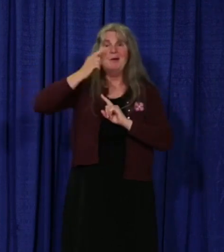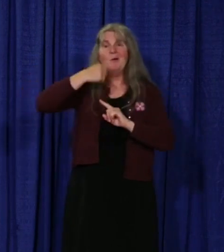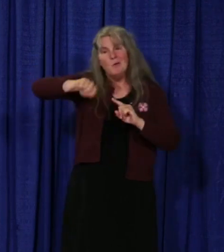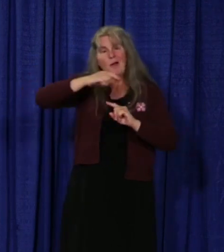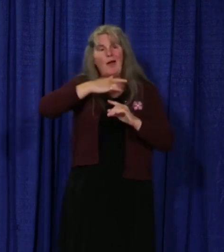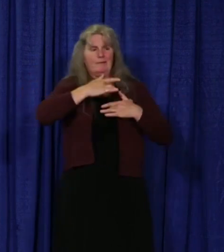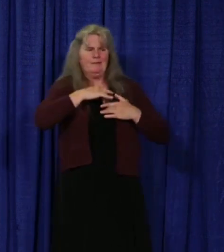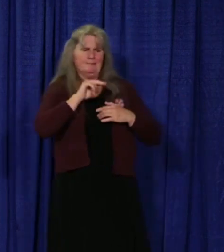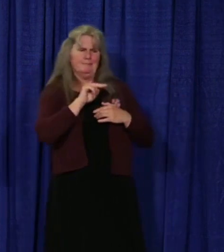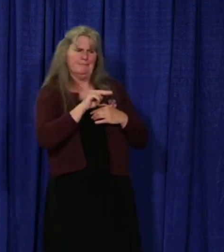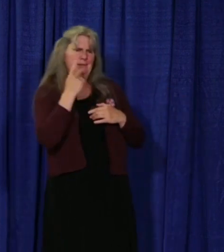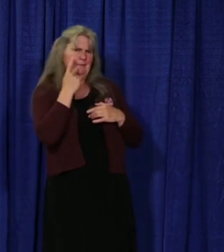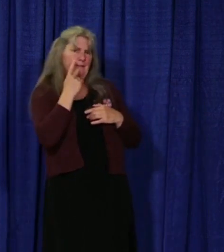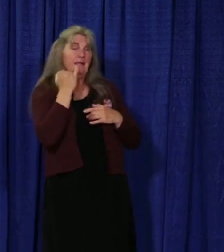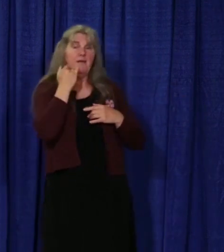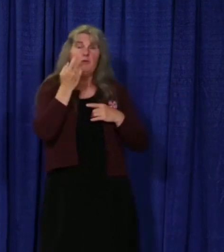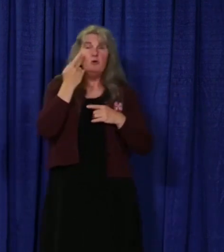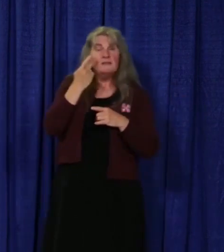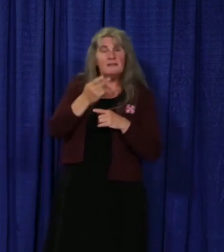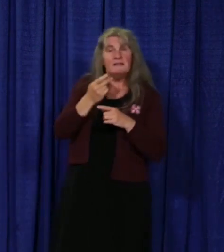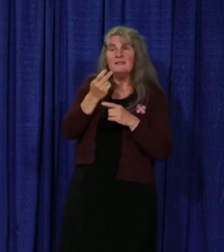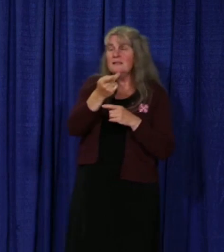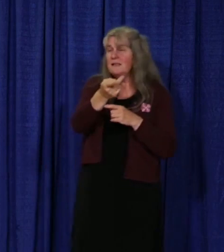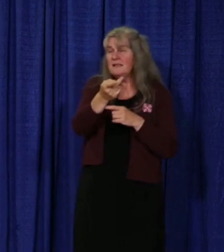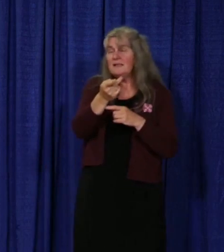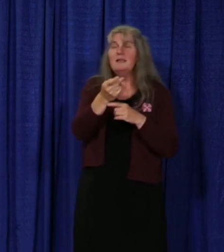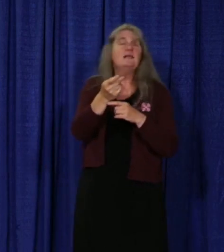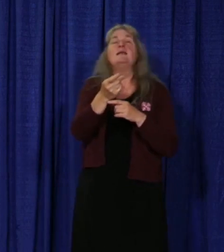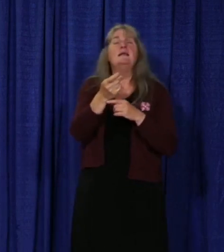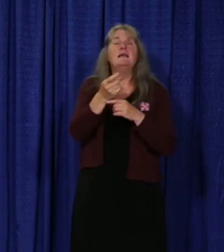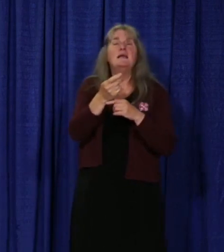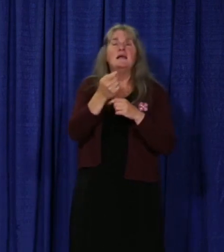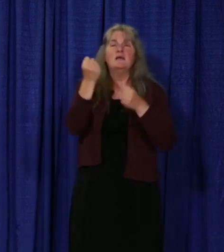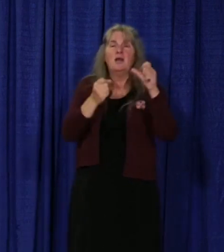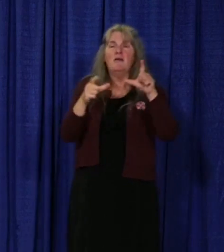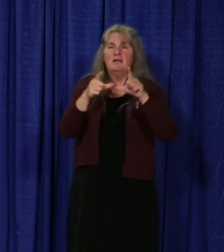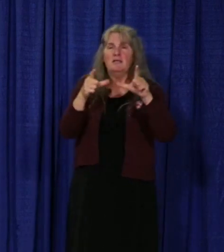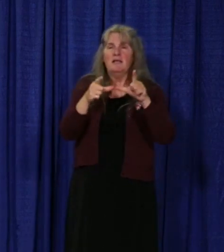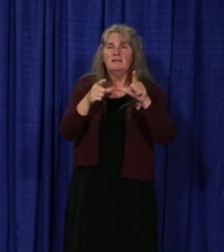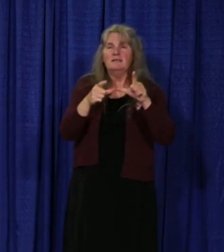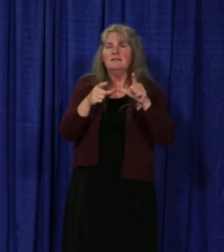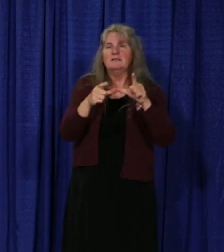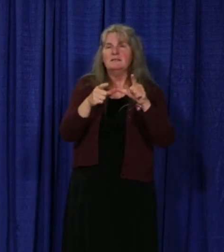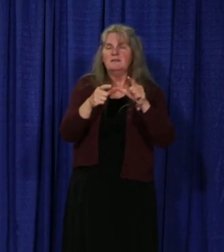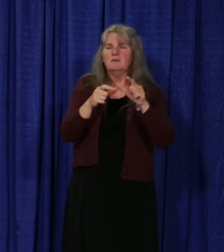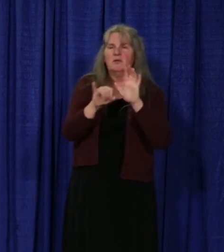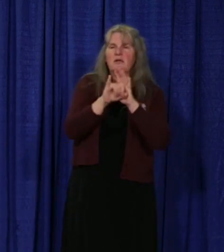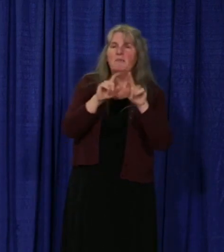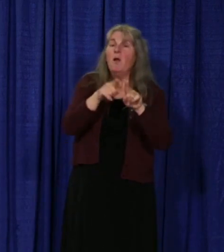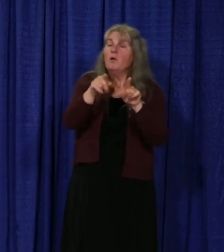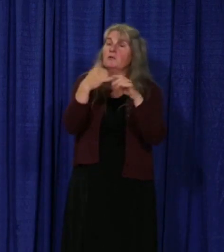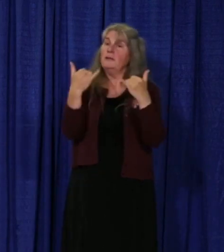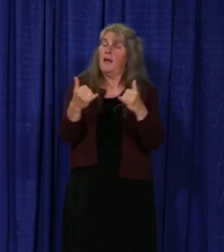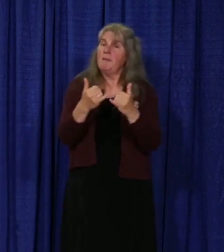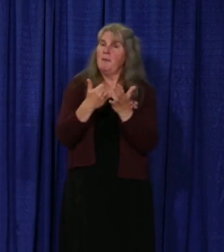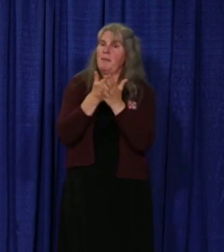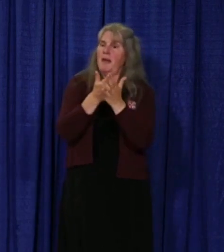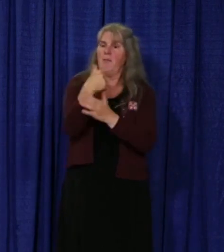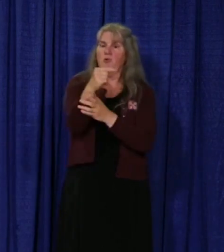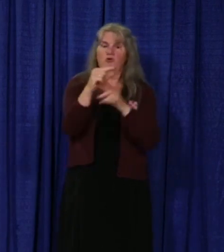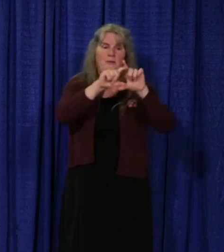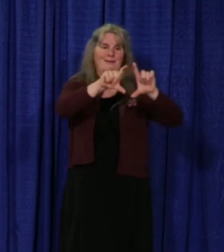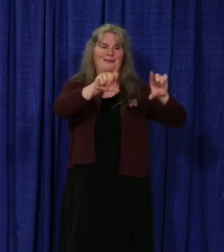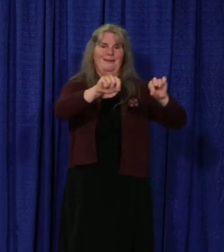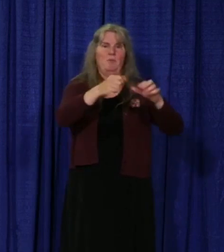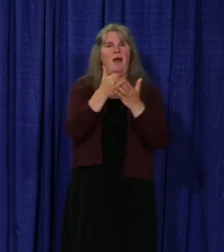sure. We'd ask you, if you see a plate, the decal is going to help out quite a bit as well. If you see this decal on somebody's vehicle without out-of-territory